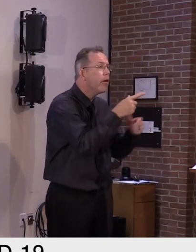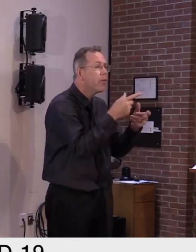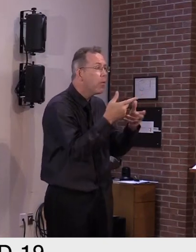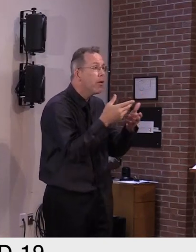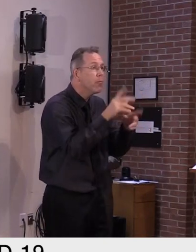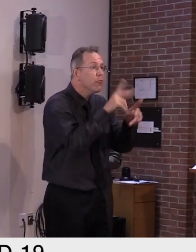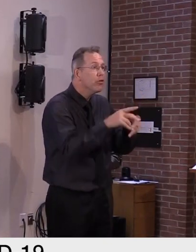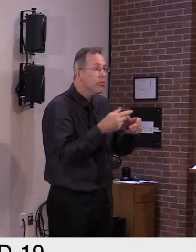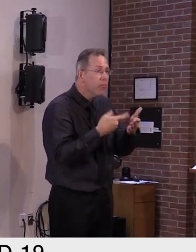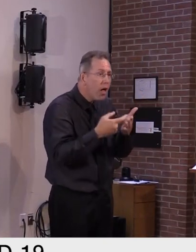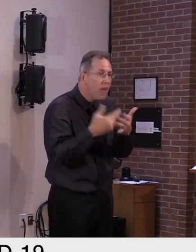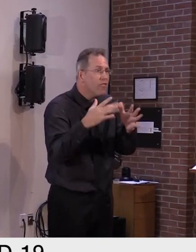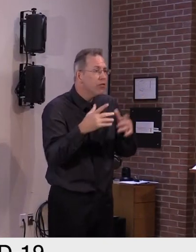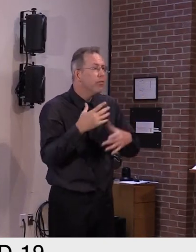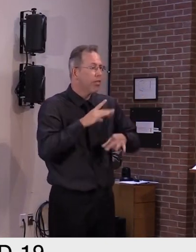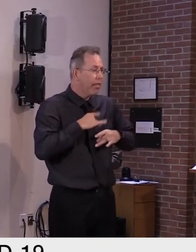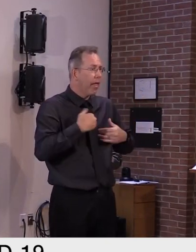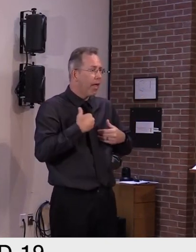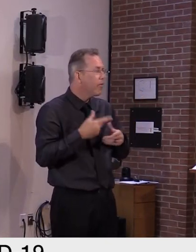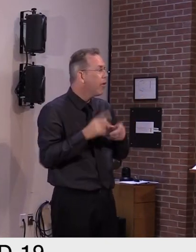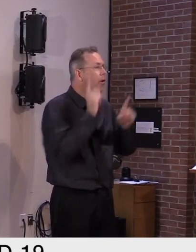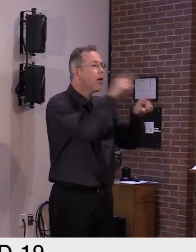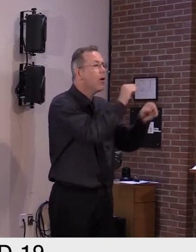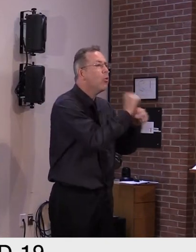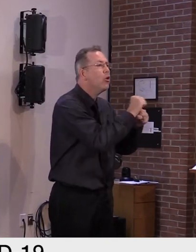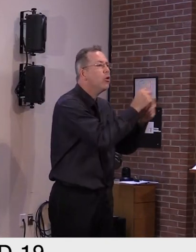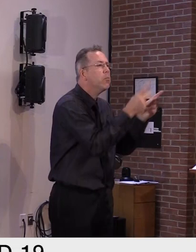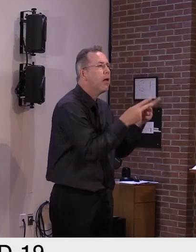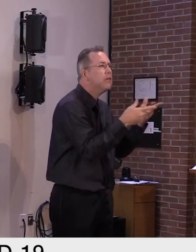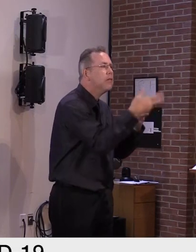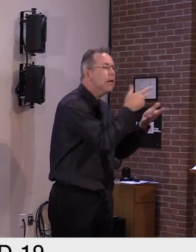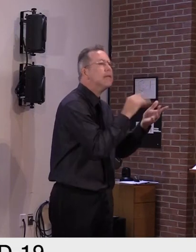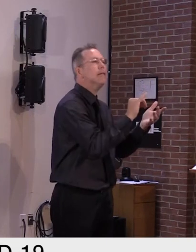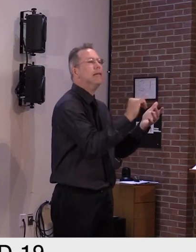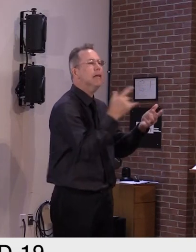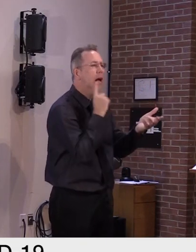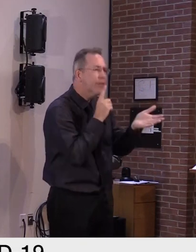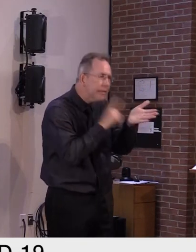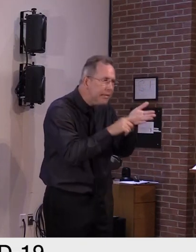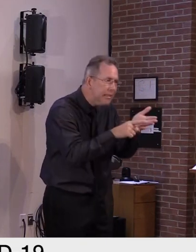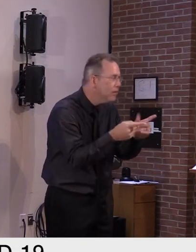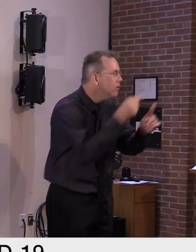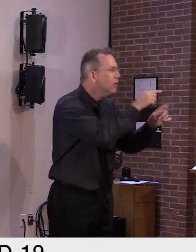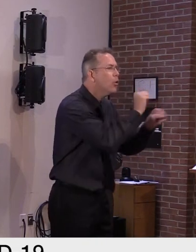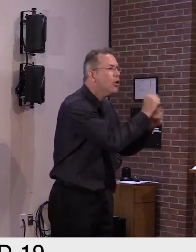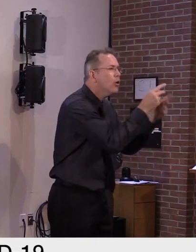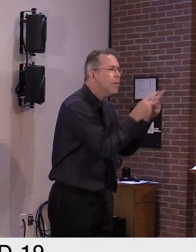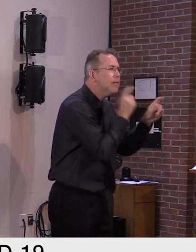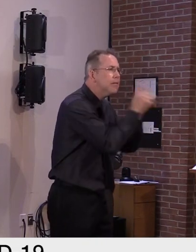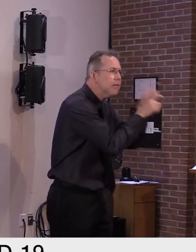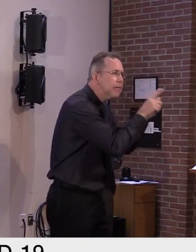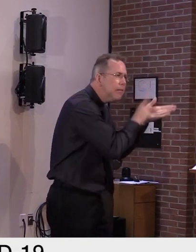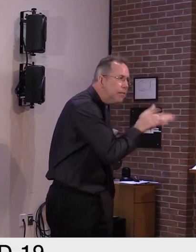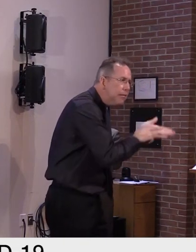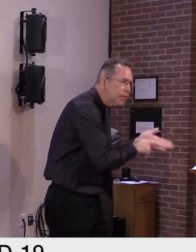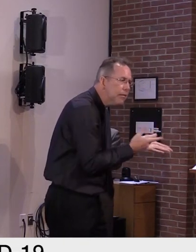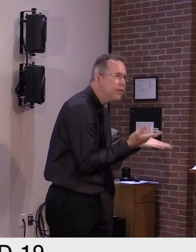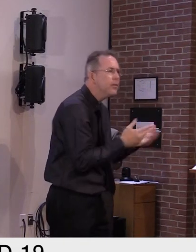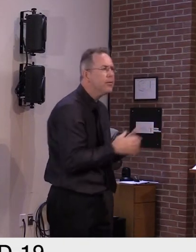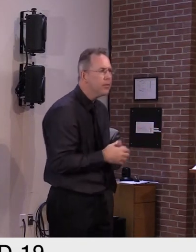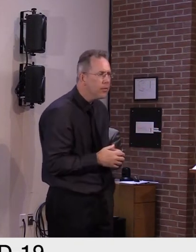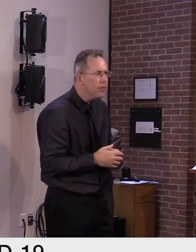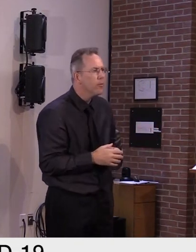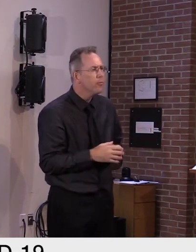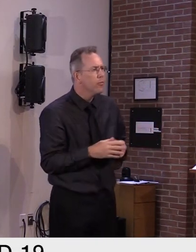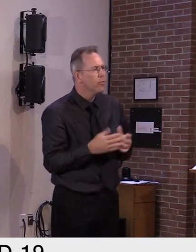have occurred with good cooperation, and that is really the definition of containment. Just as you